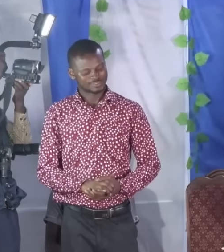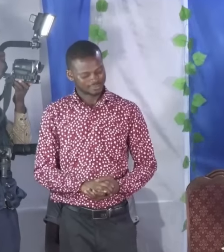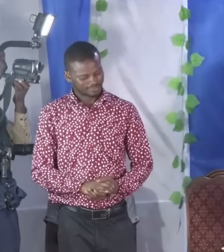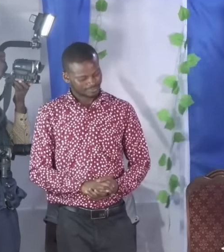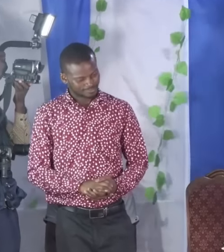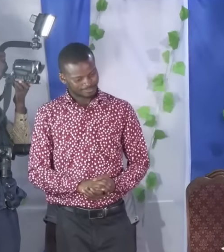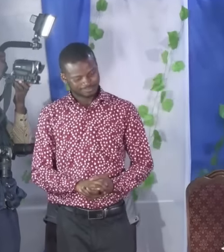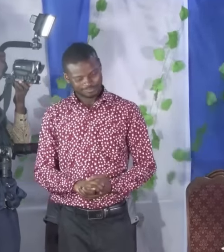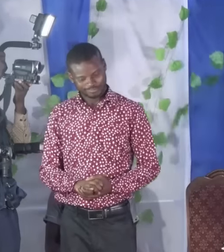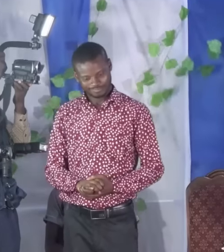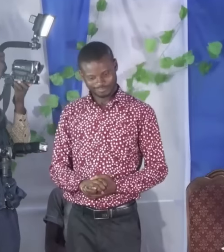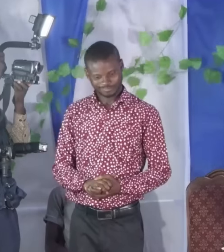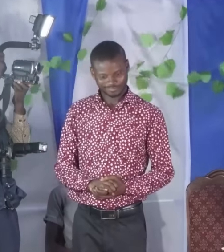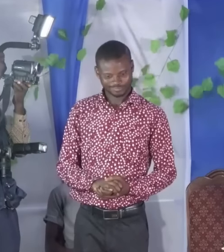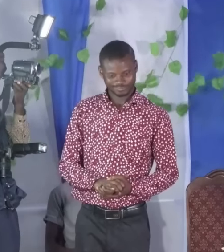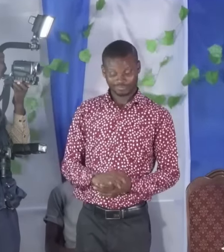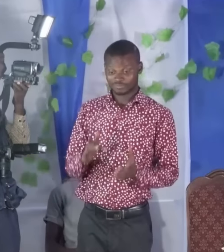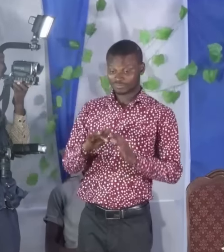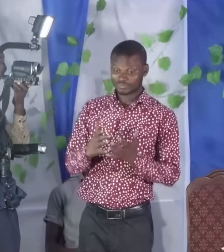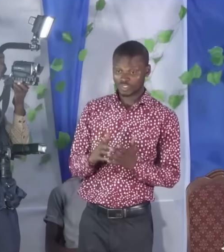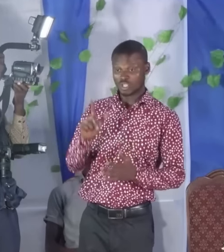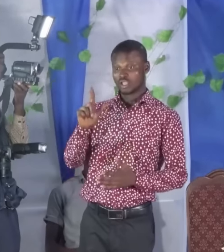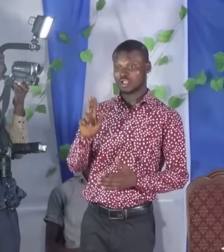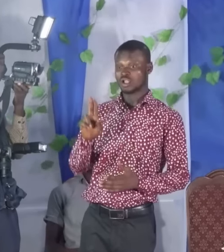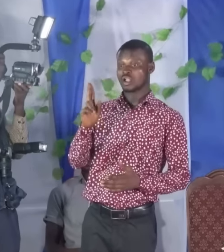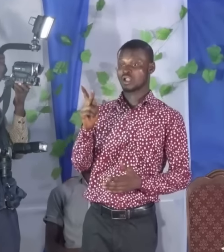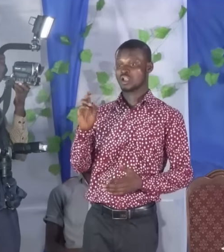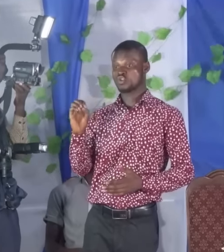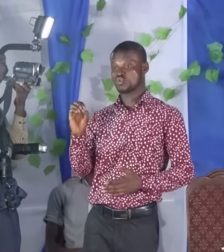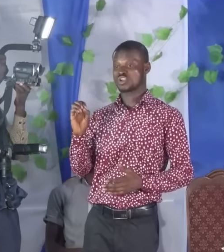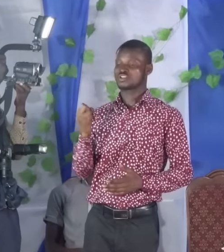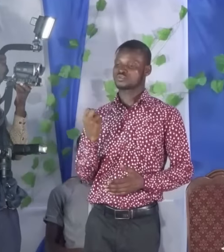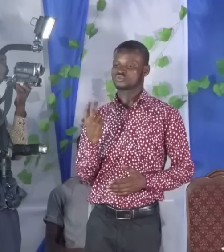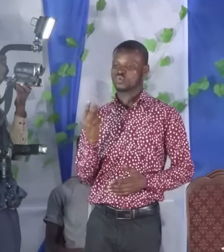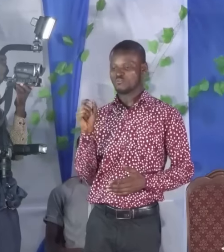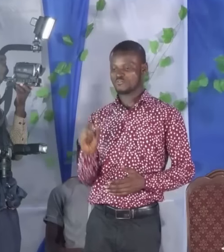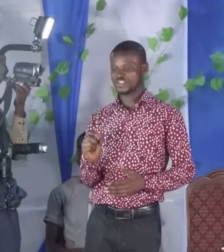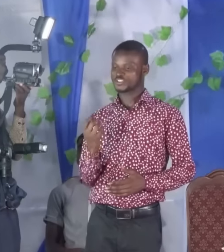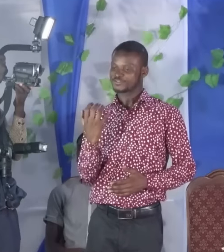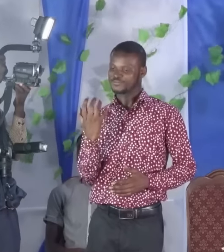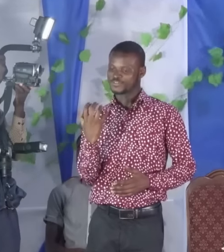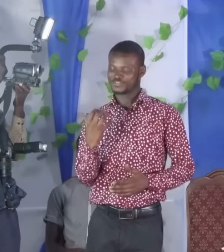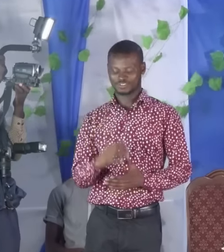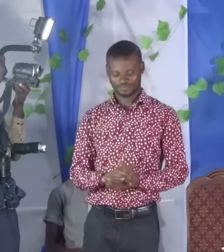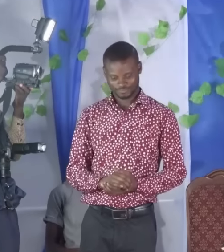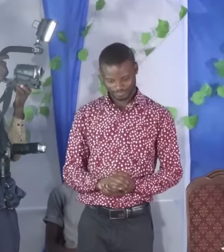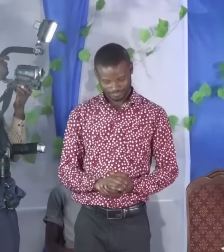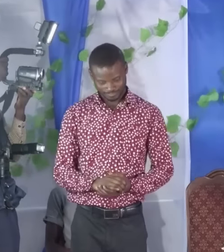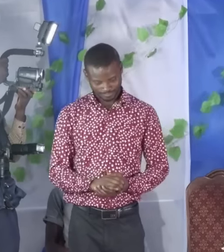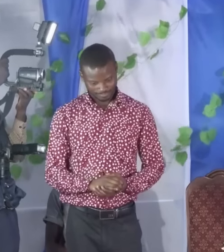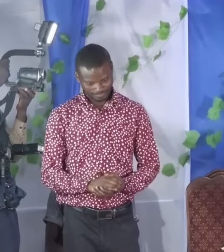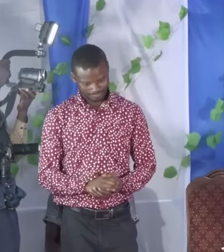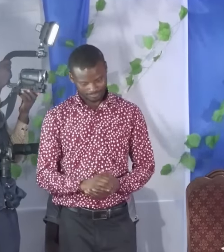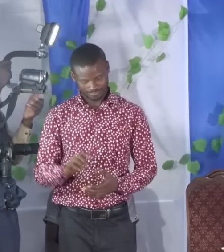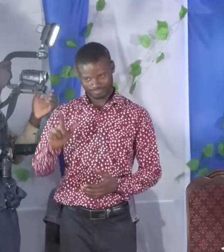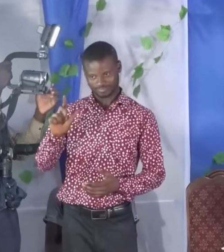Ah. And you look 12 verse 15. Assembly of Canamity. You are Jesus Christ. Look